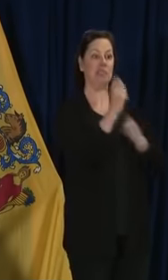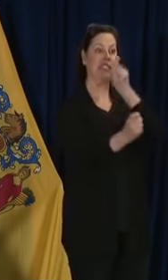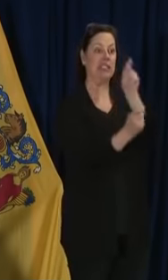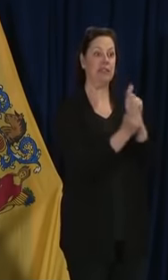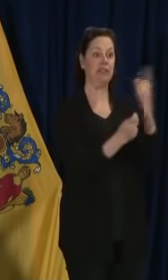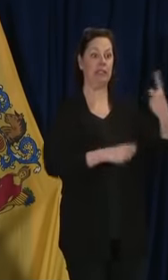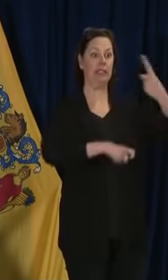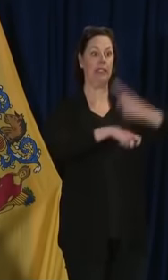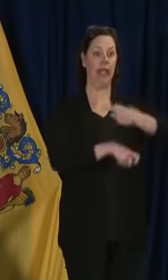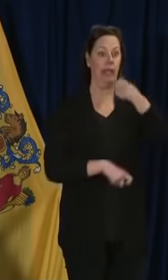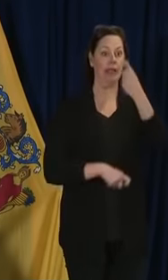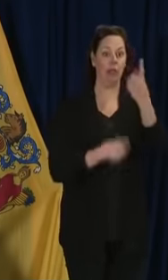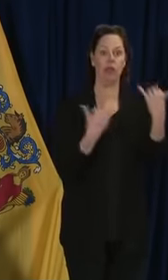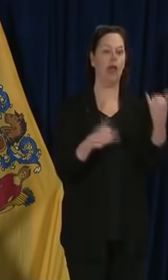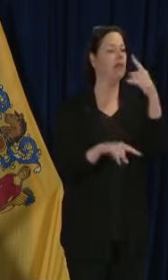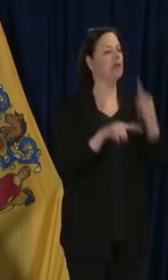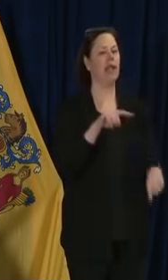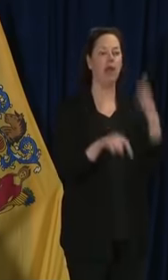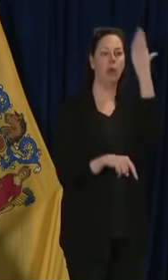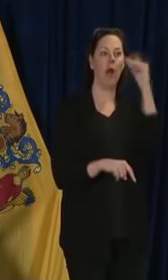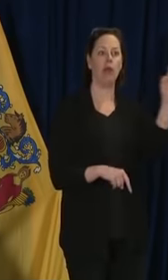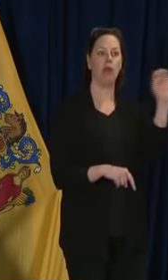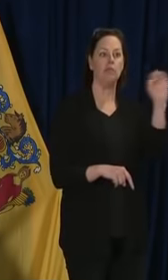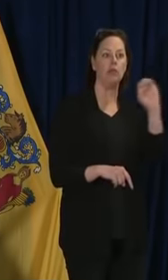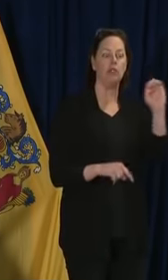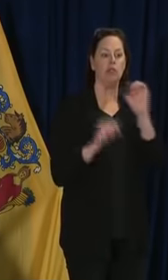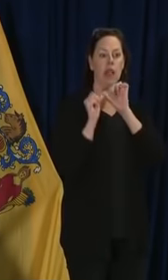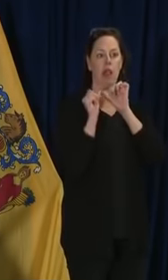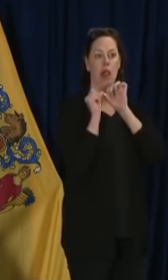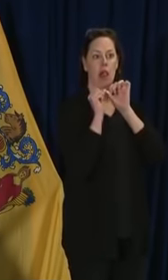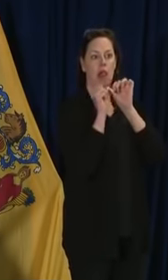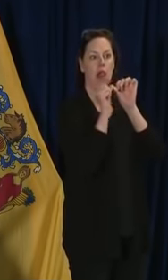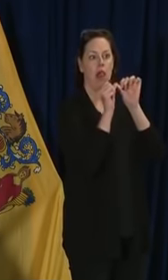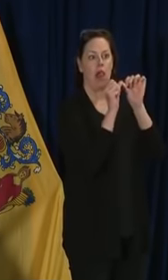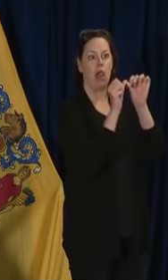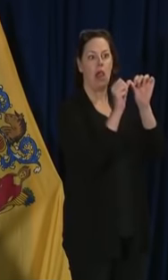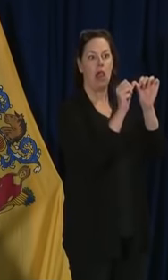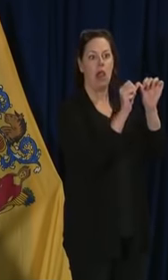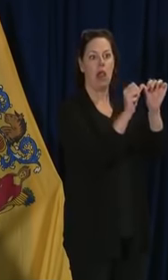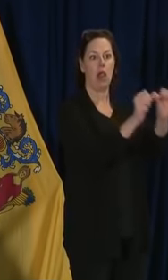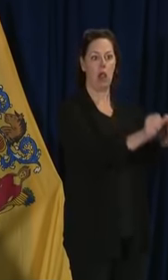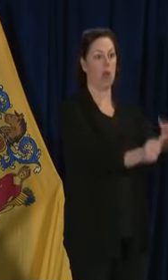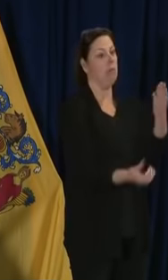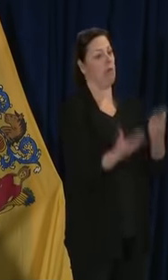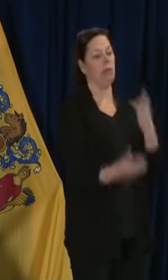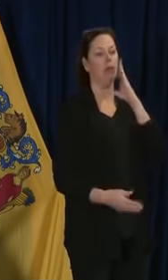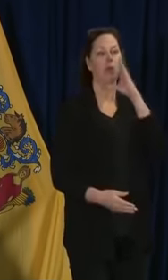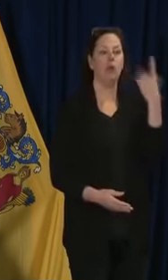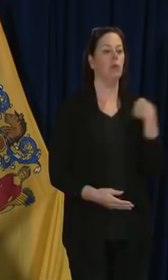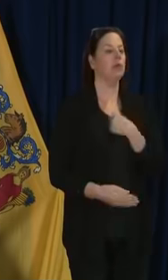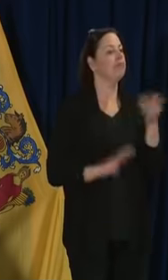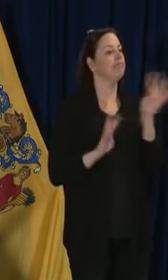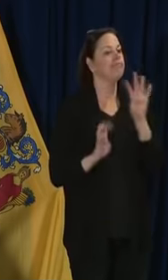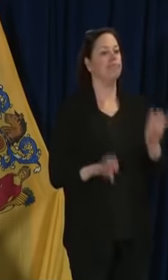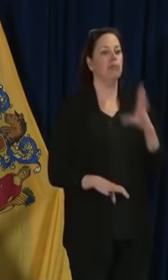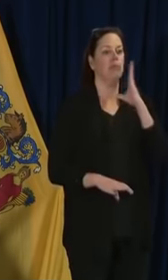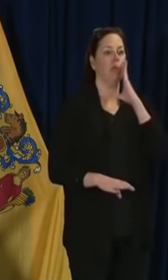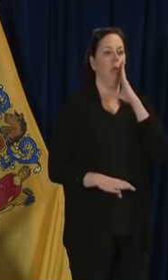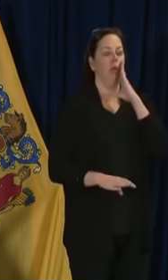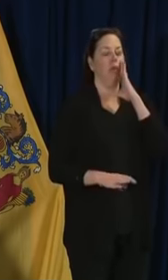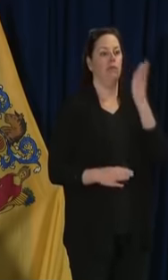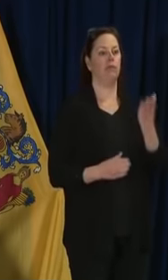knowing full well that this emergency may not be abated by the time that date arrives. We will